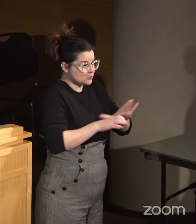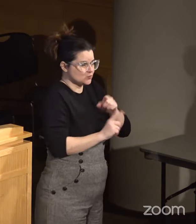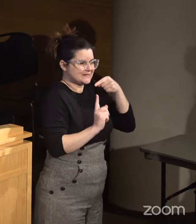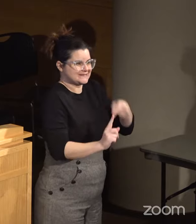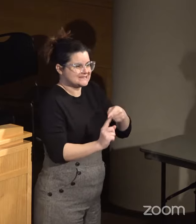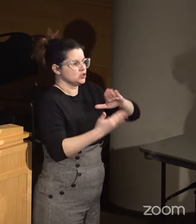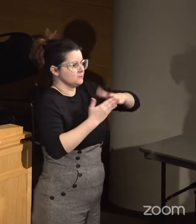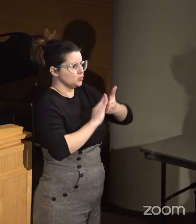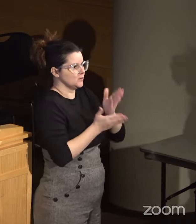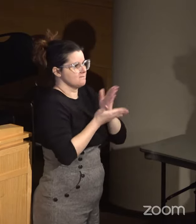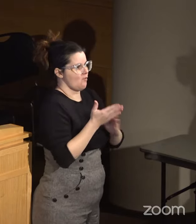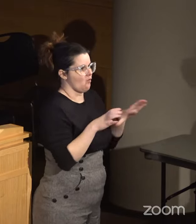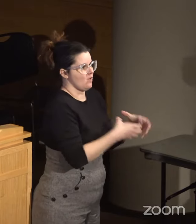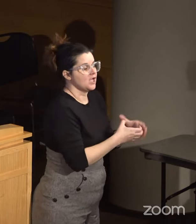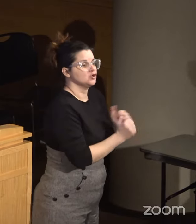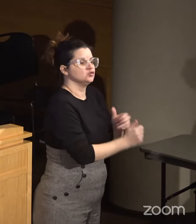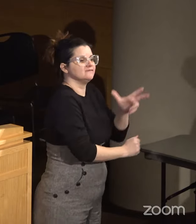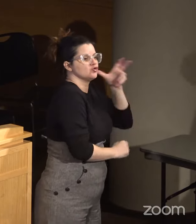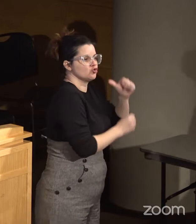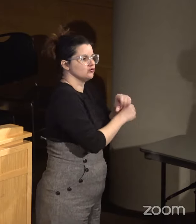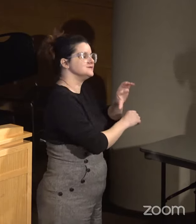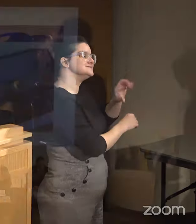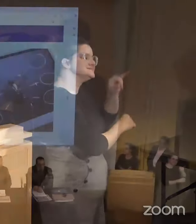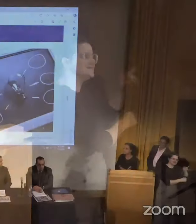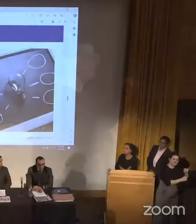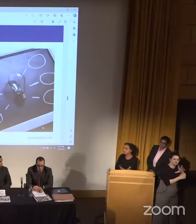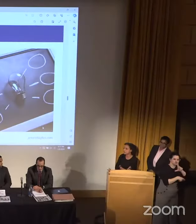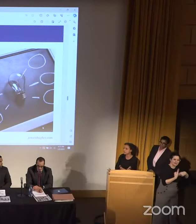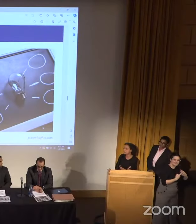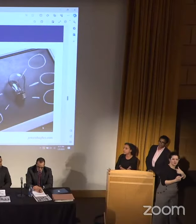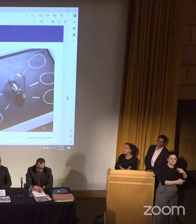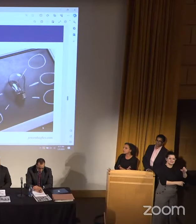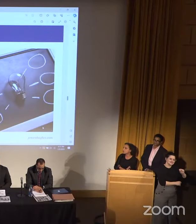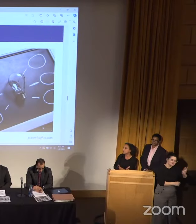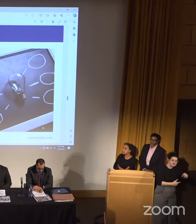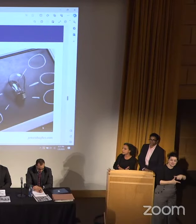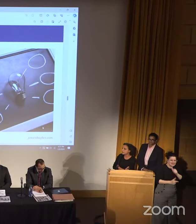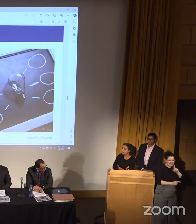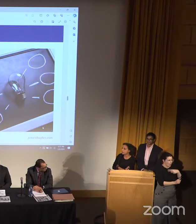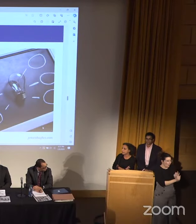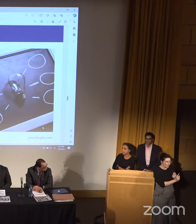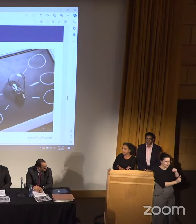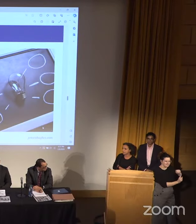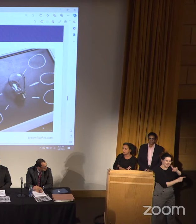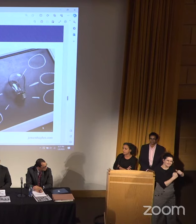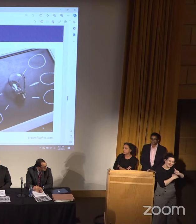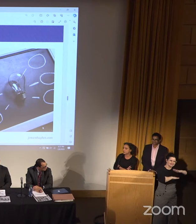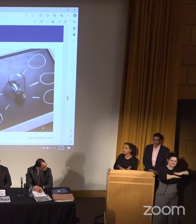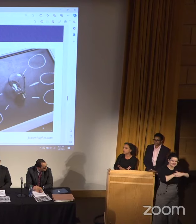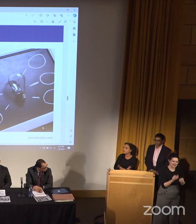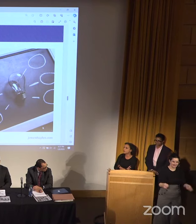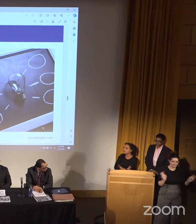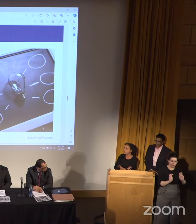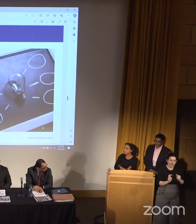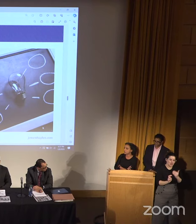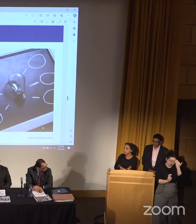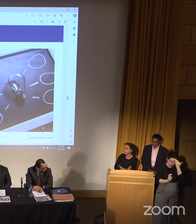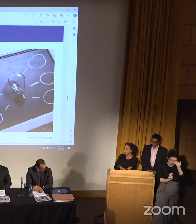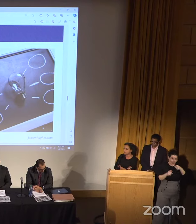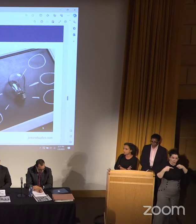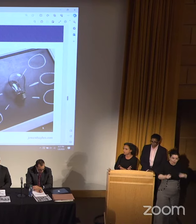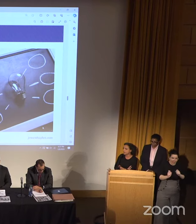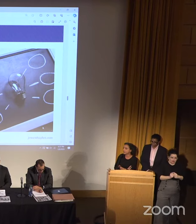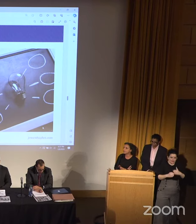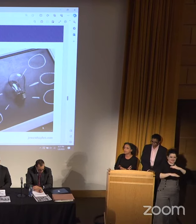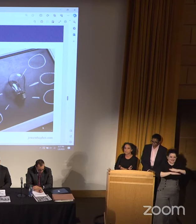community component. You've heard Sydney talk about San Francisco. It's not just about being at the table, it's knowing what to do when you're